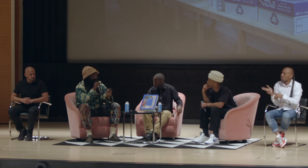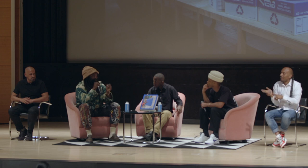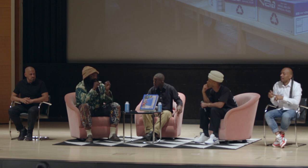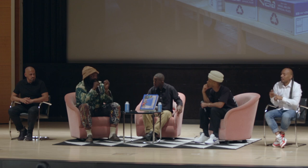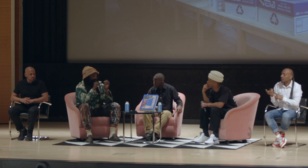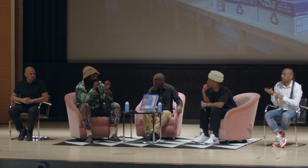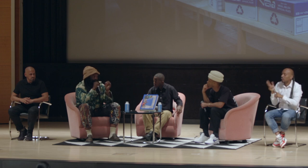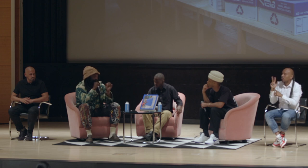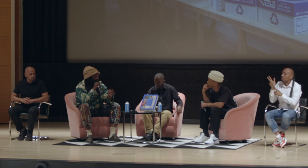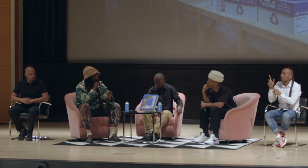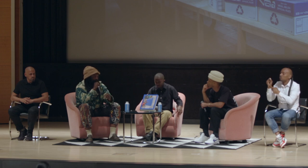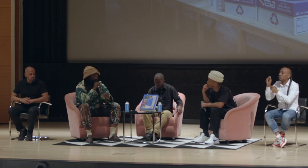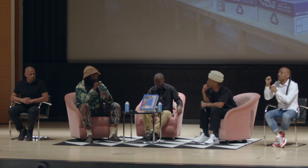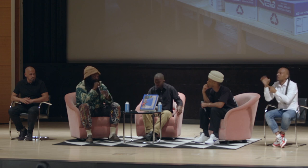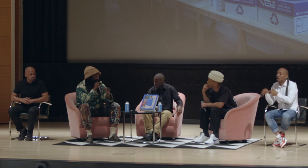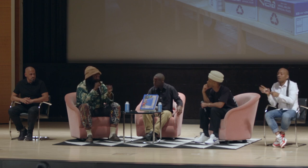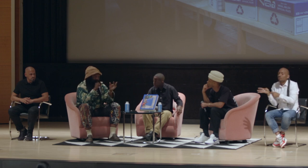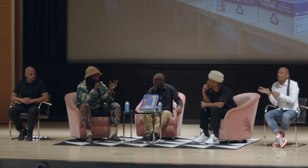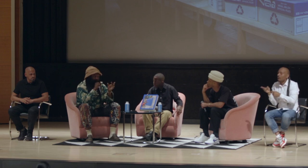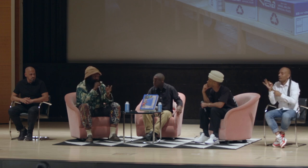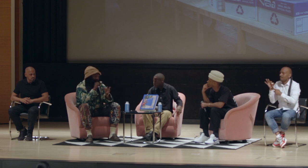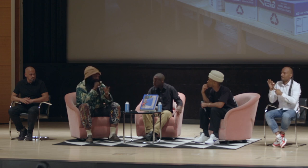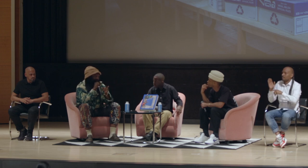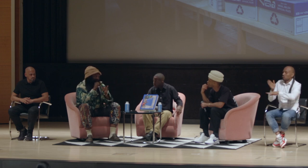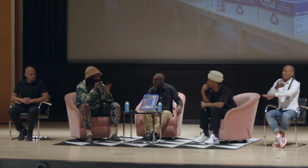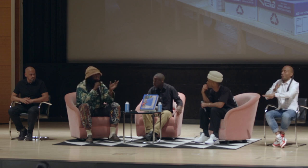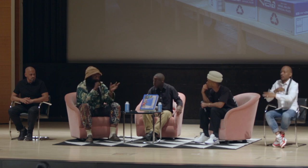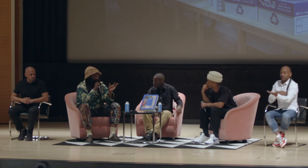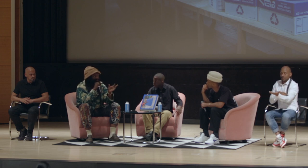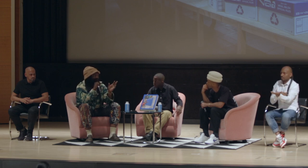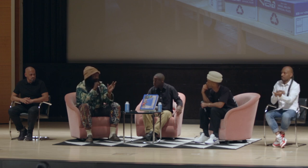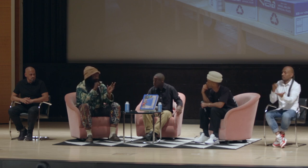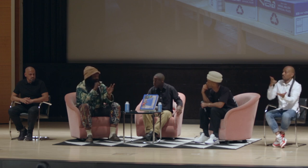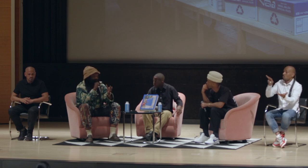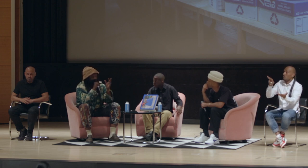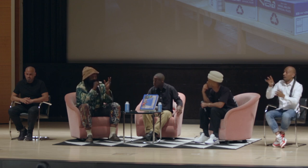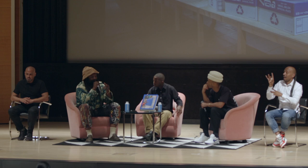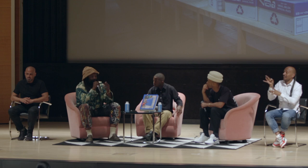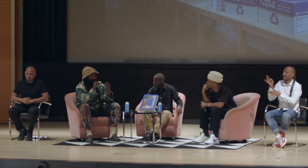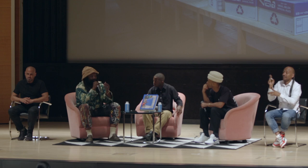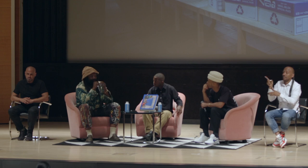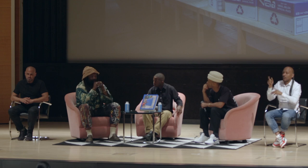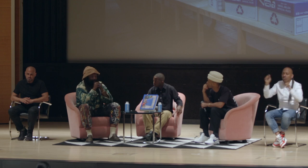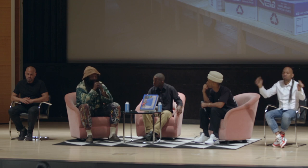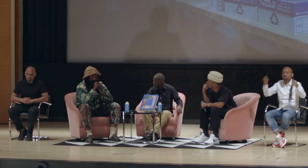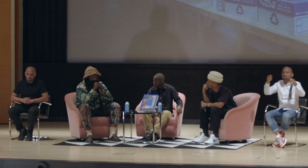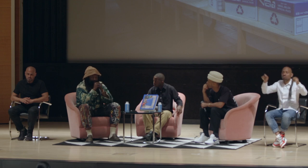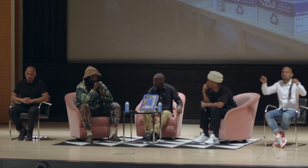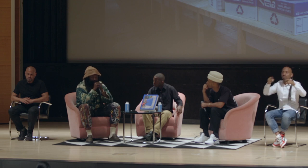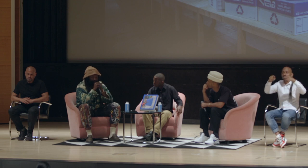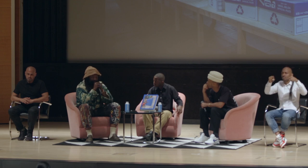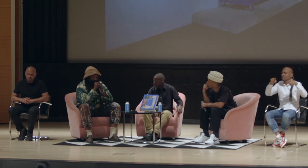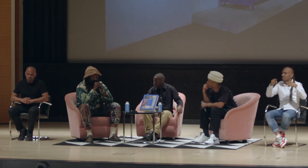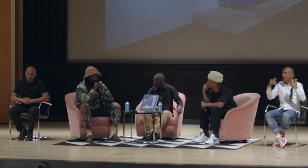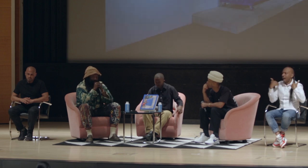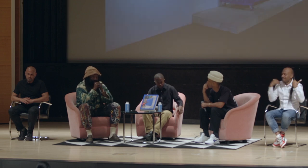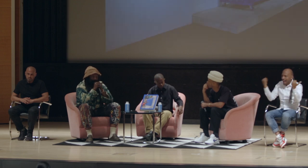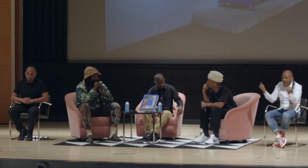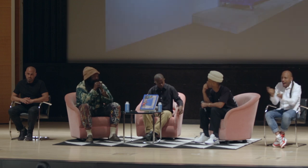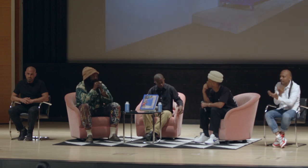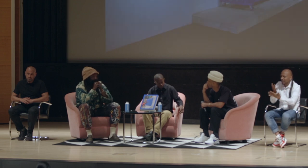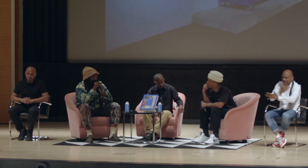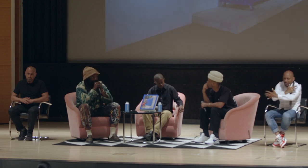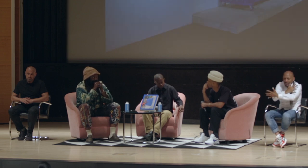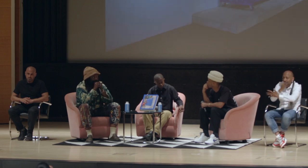seconds, or an 18-minute symphony is in music. And people